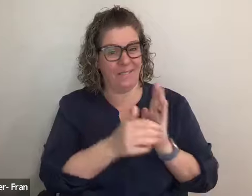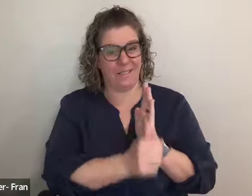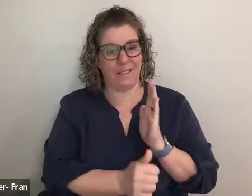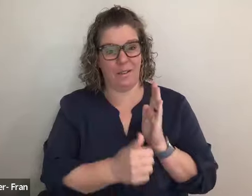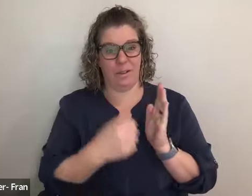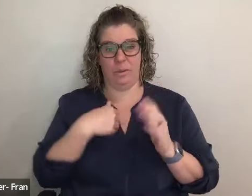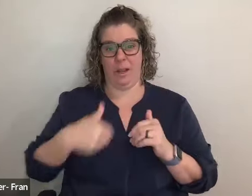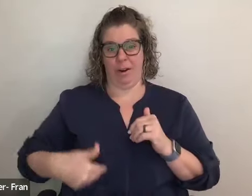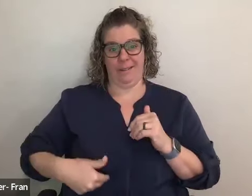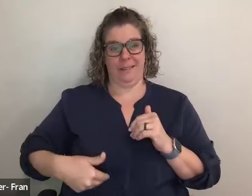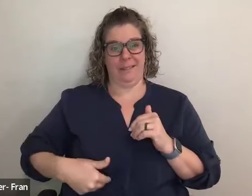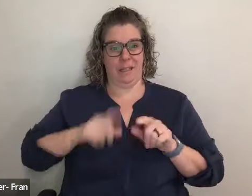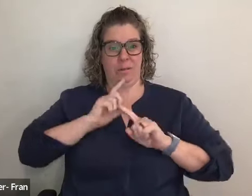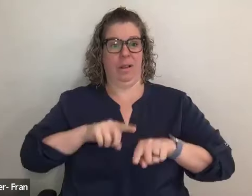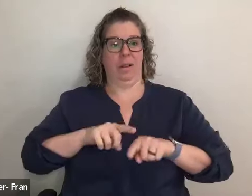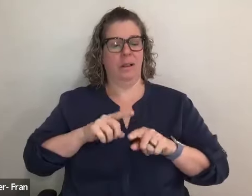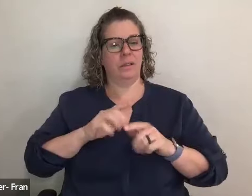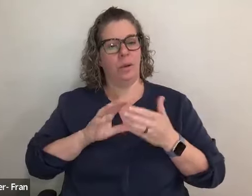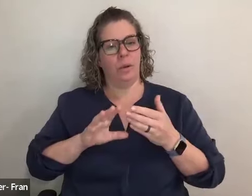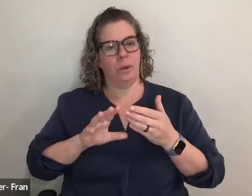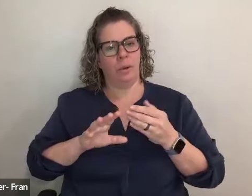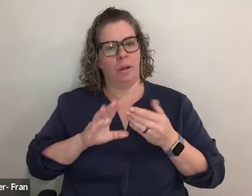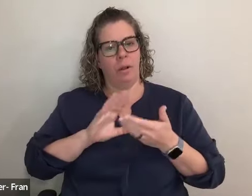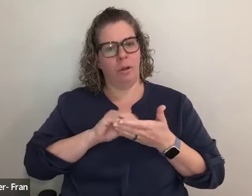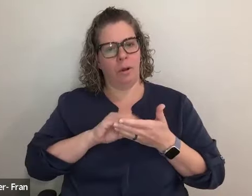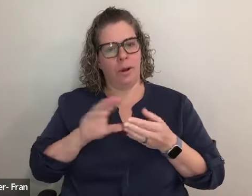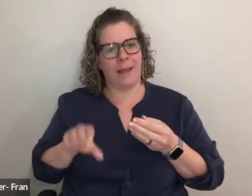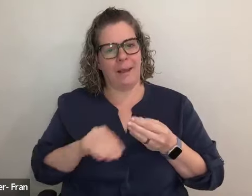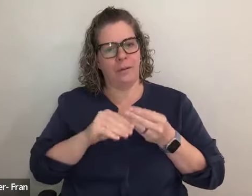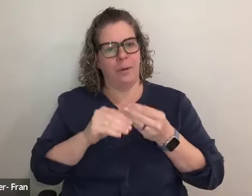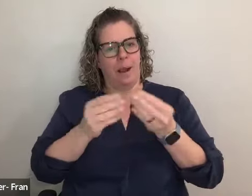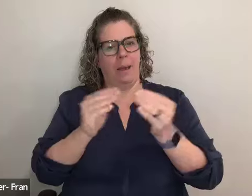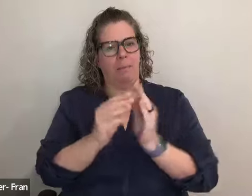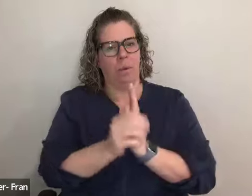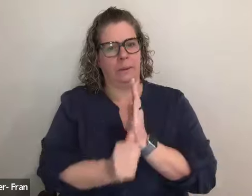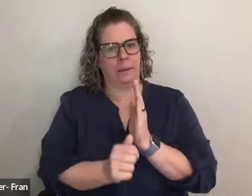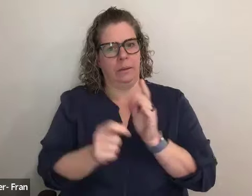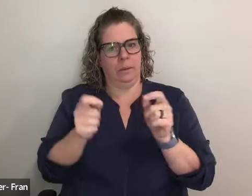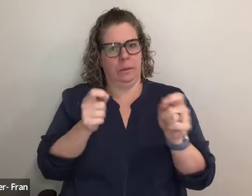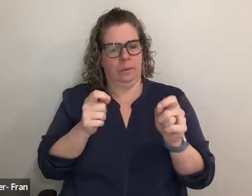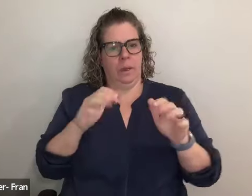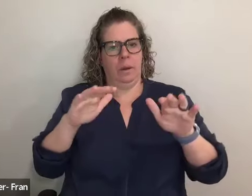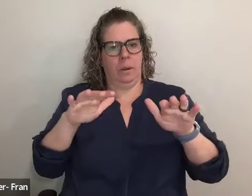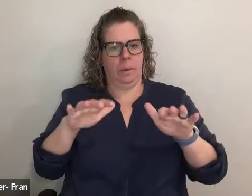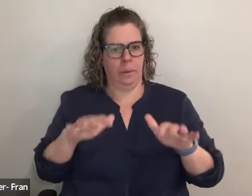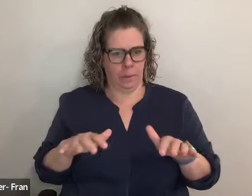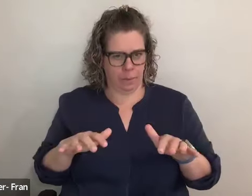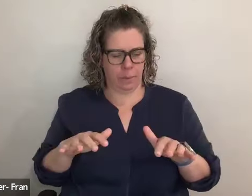instinctual animals. And so really learning how to add those pennies to the bank of